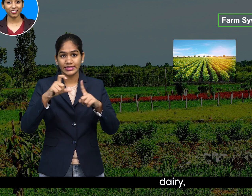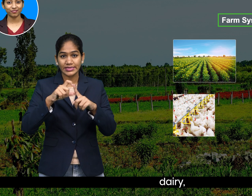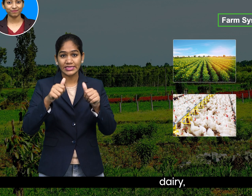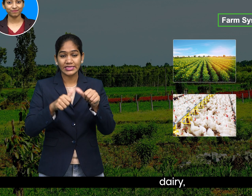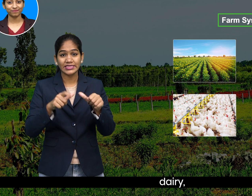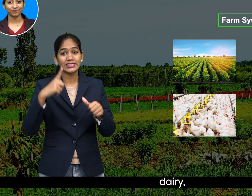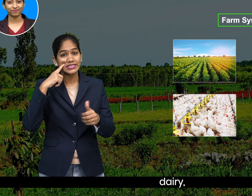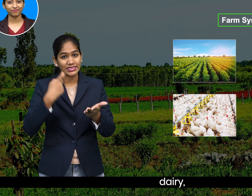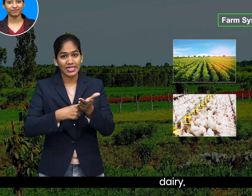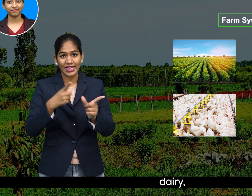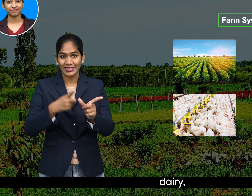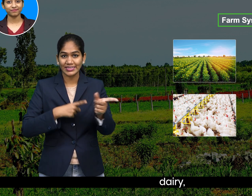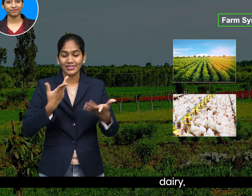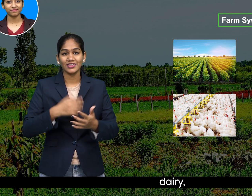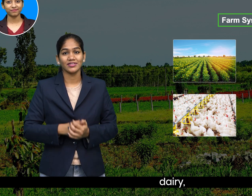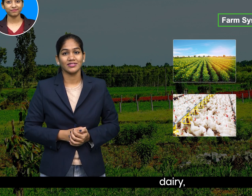dairy,